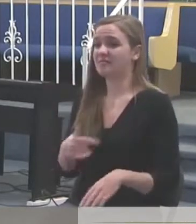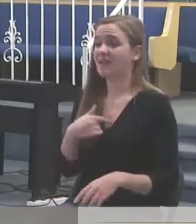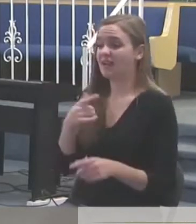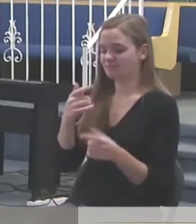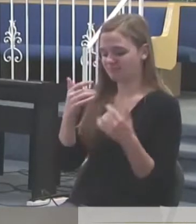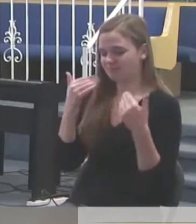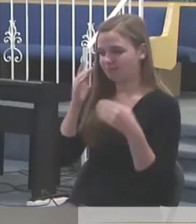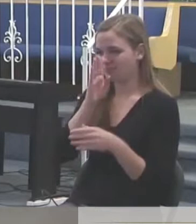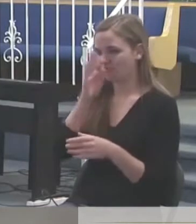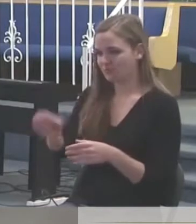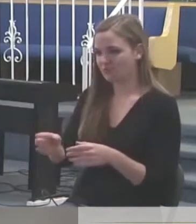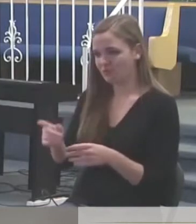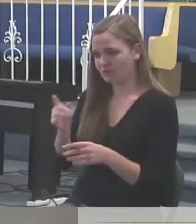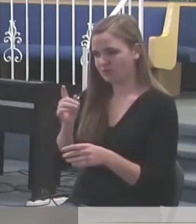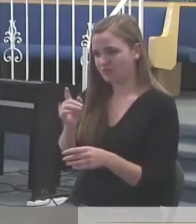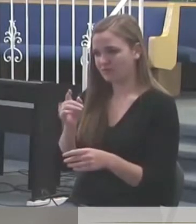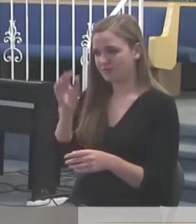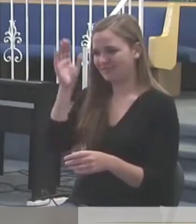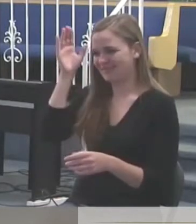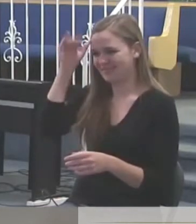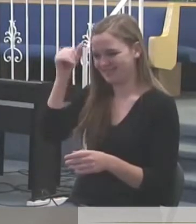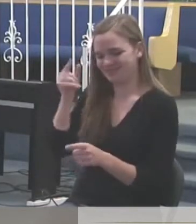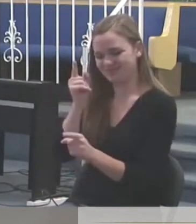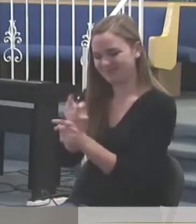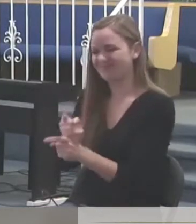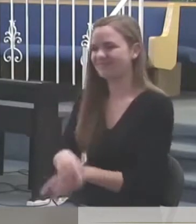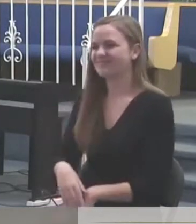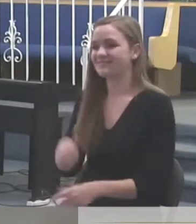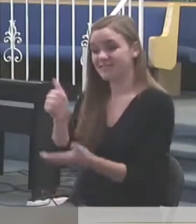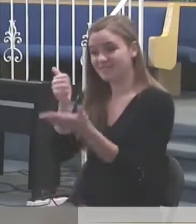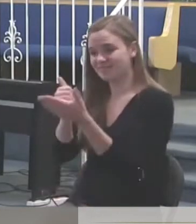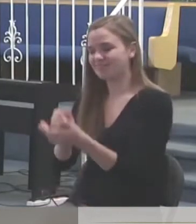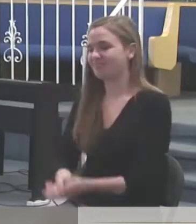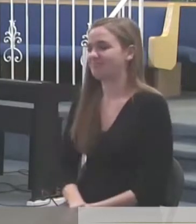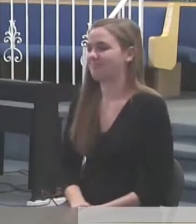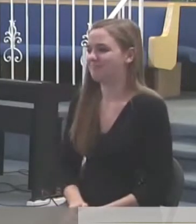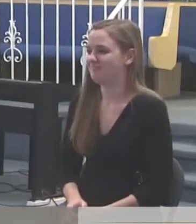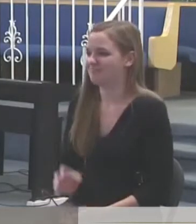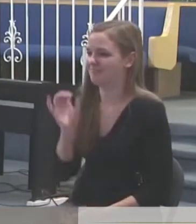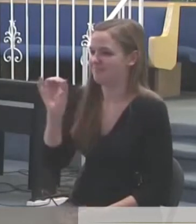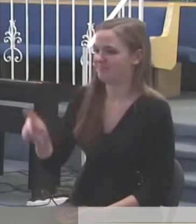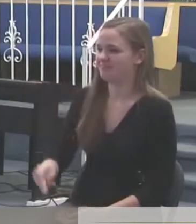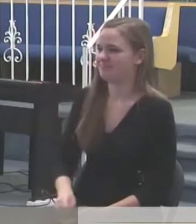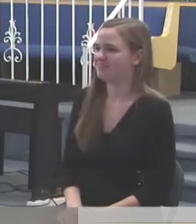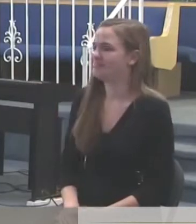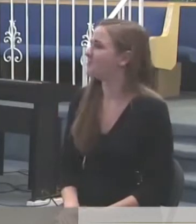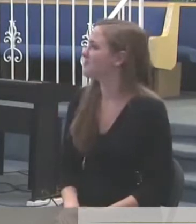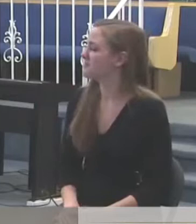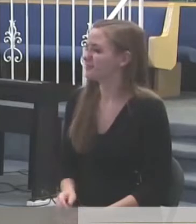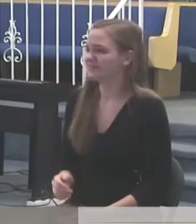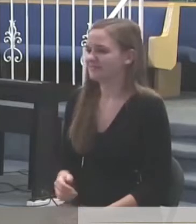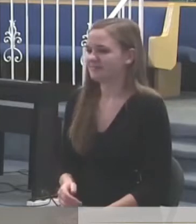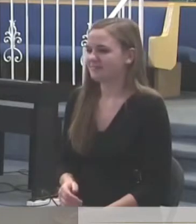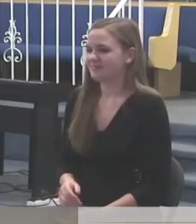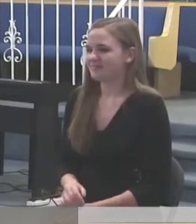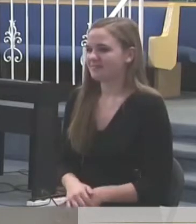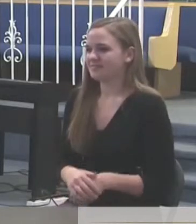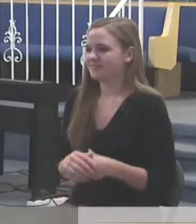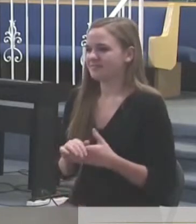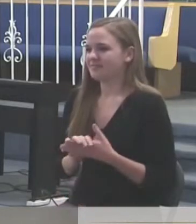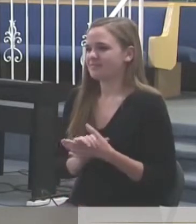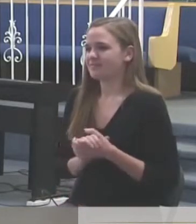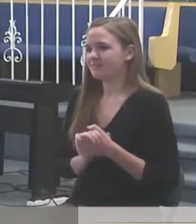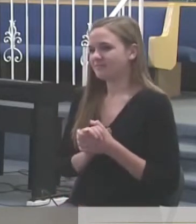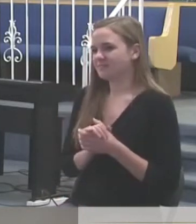right. Well, amen. Thank you. All right. Give us a little time.